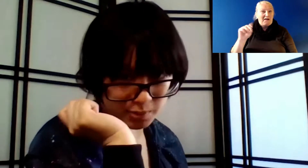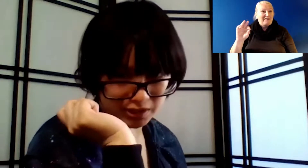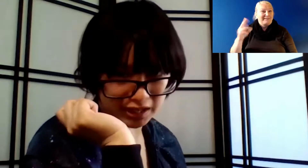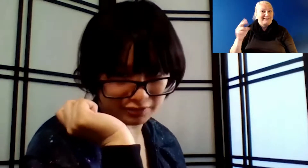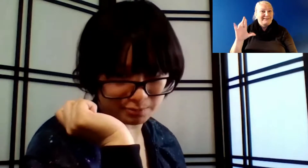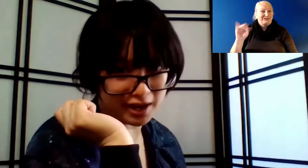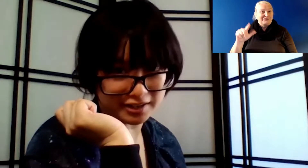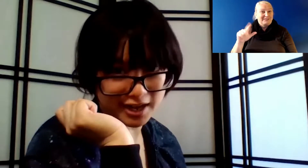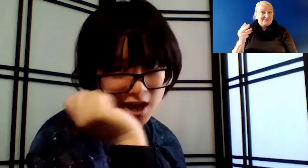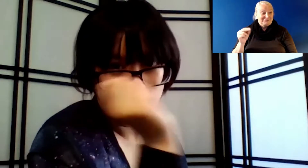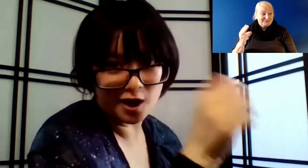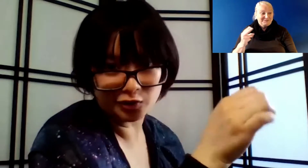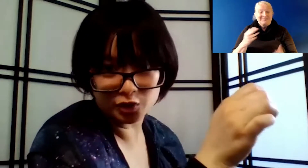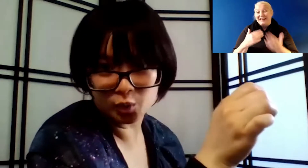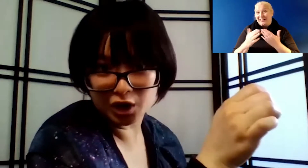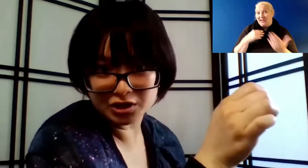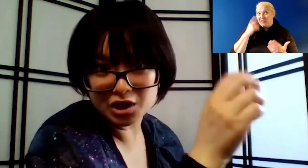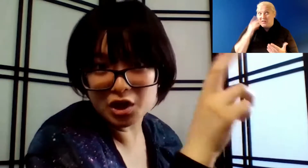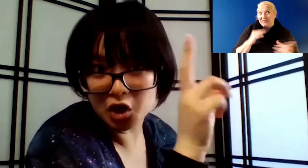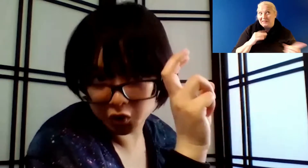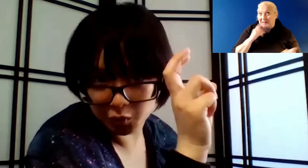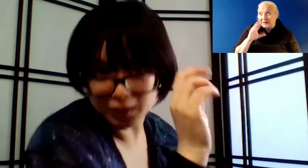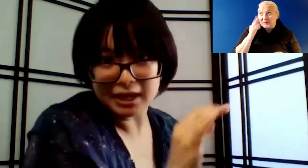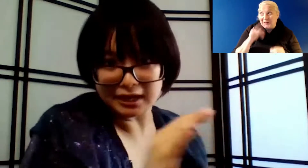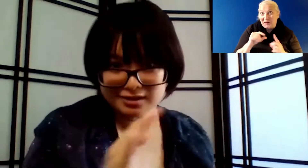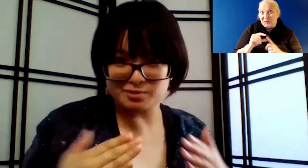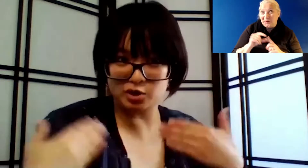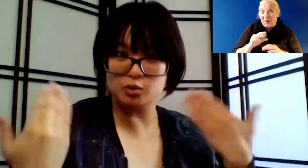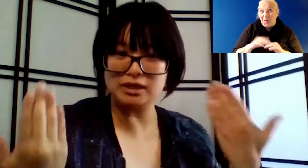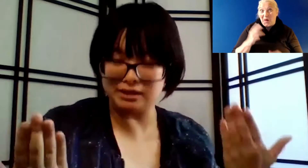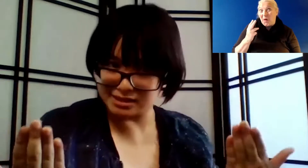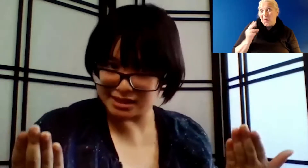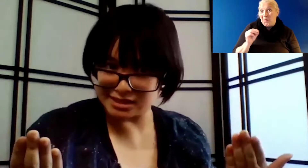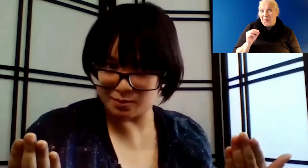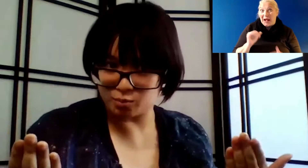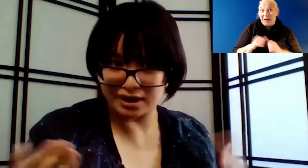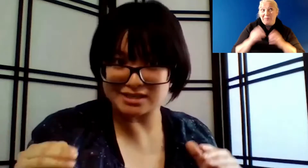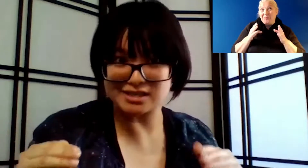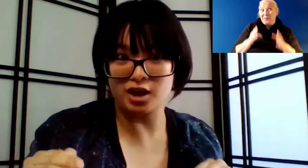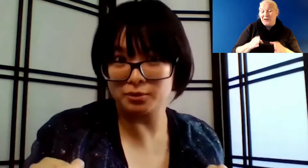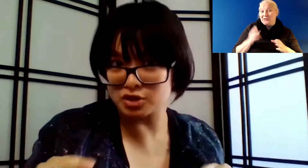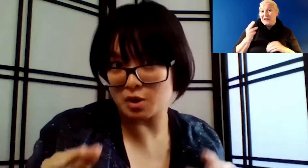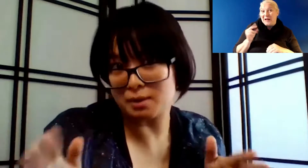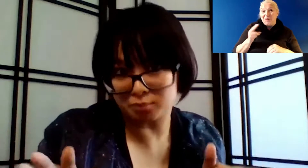textbook clever cut on the word ho, like someone who is in some way desirable to mumble